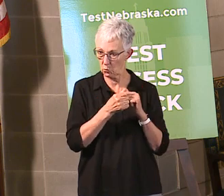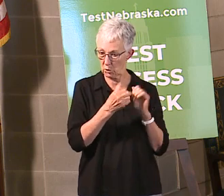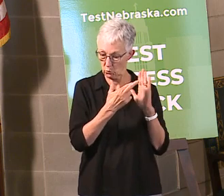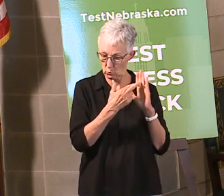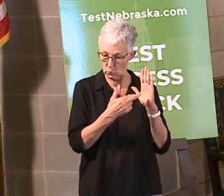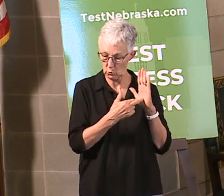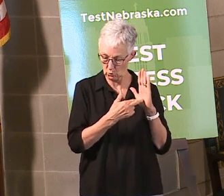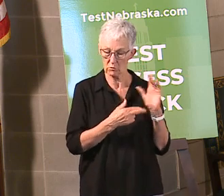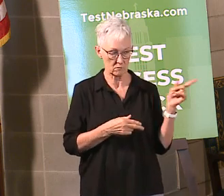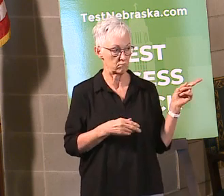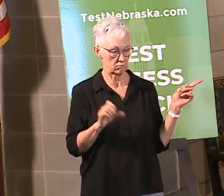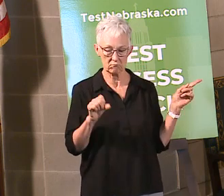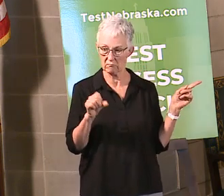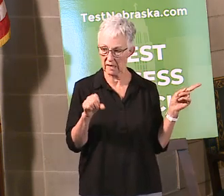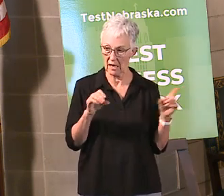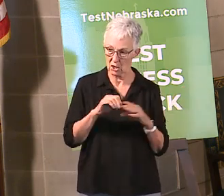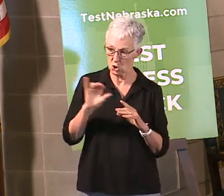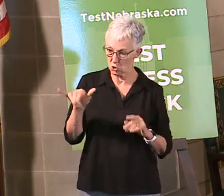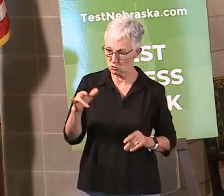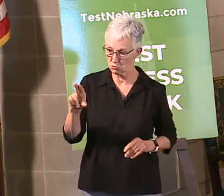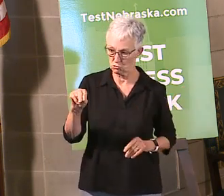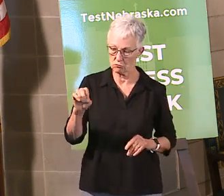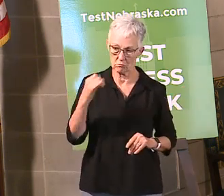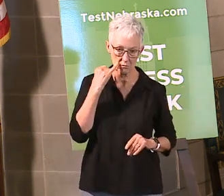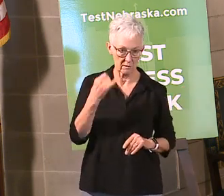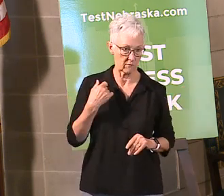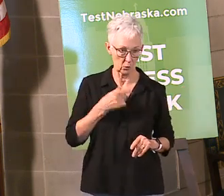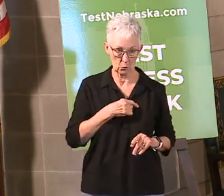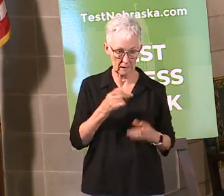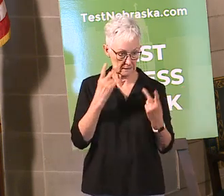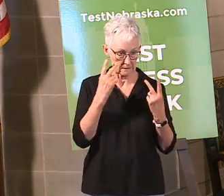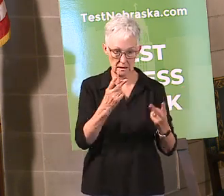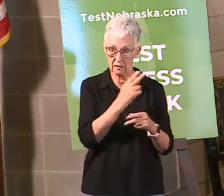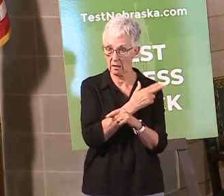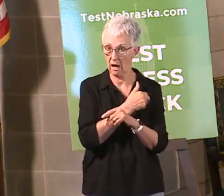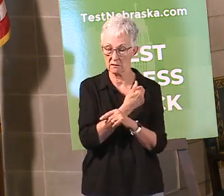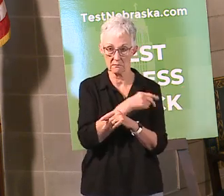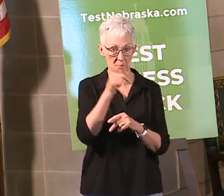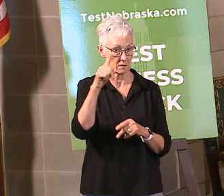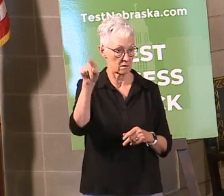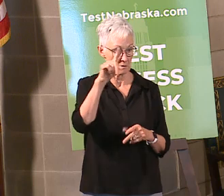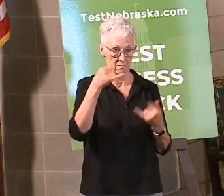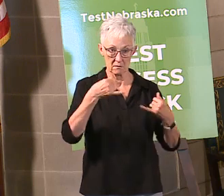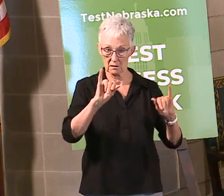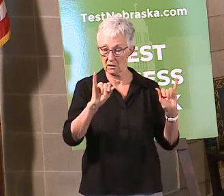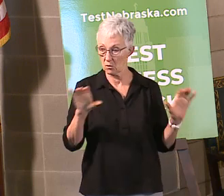stable system, that then we would take further steps to loosen restrictions.